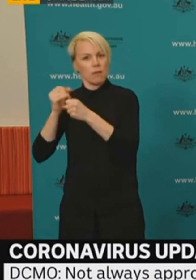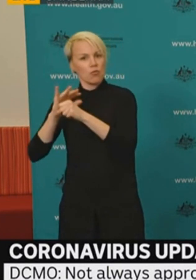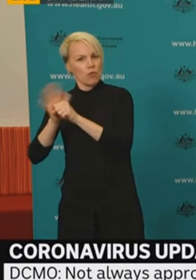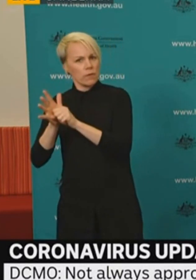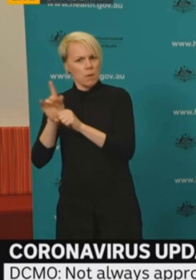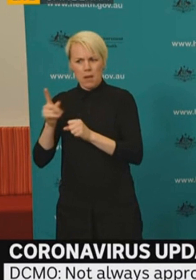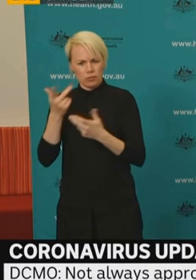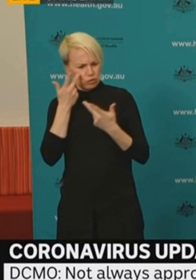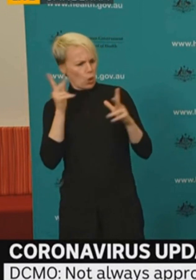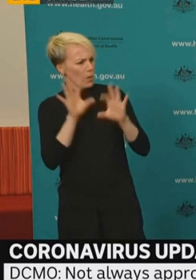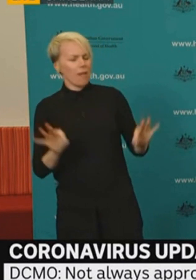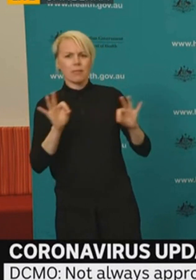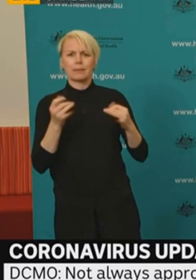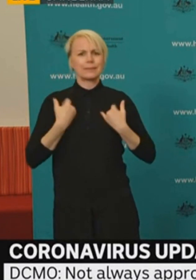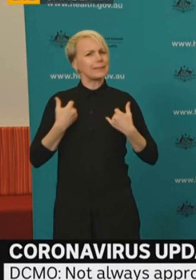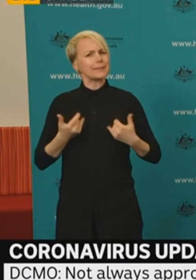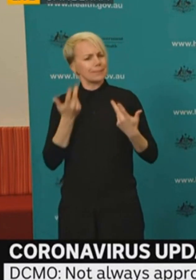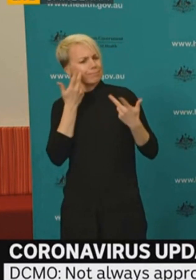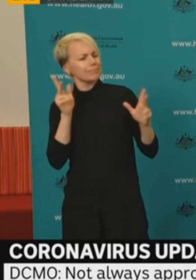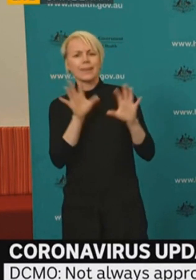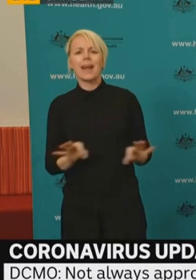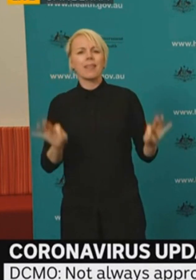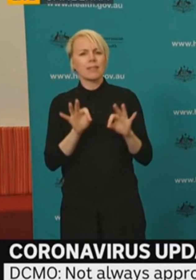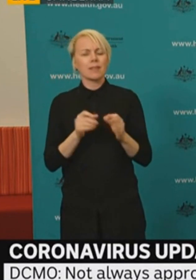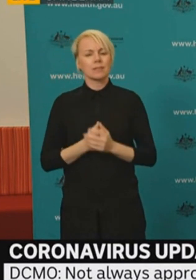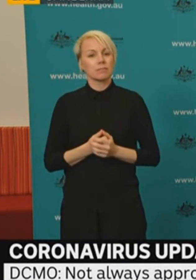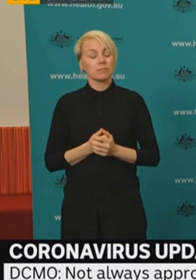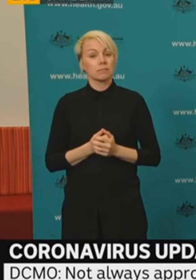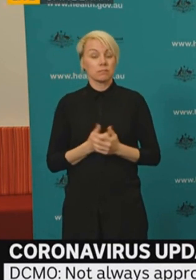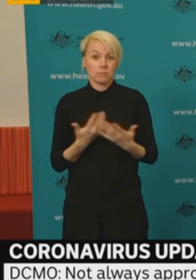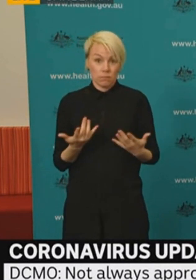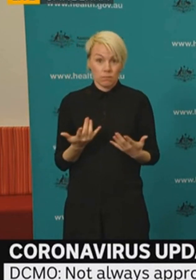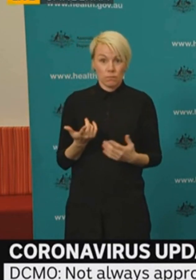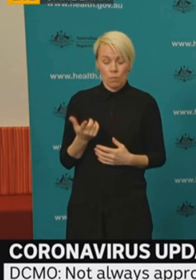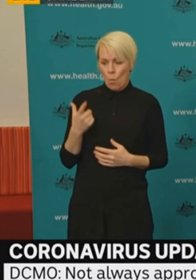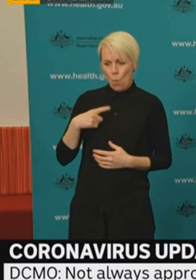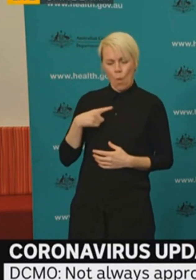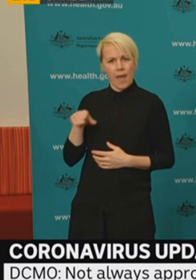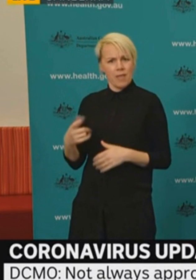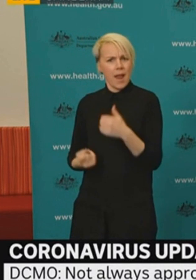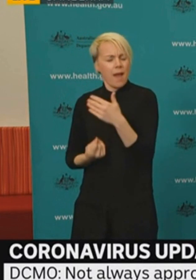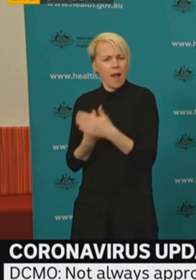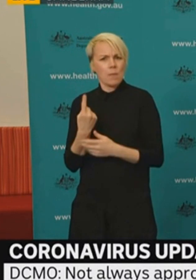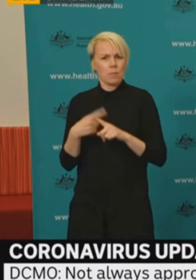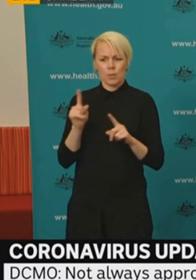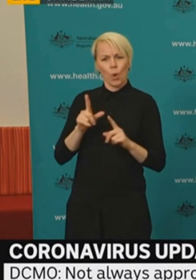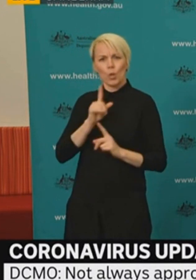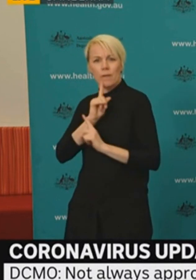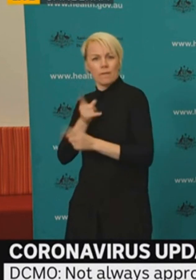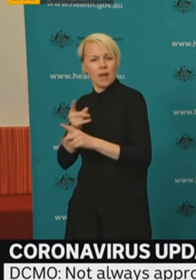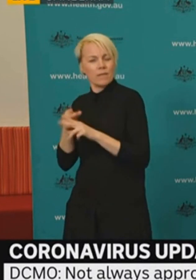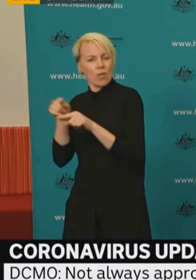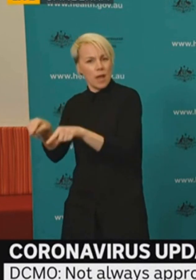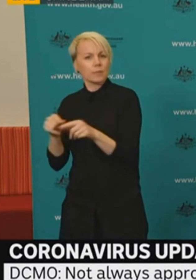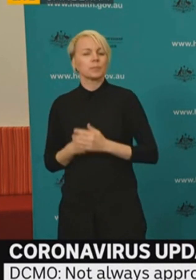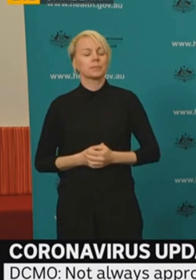of asymptomatic cases in Victoria at the moment, and what's the current advice on their ability to have or spread the virus? Alison